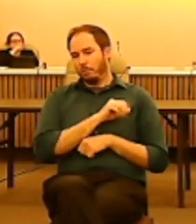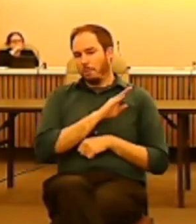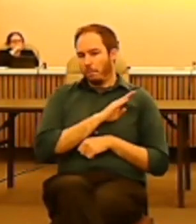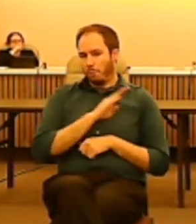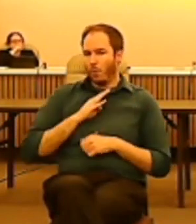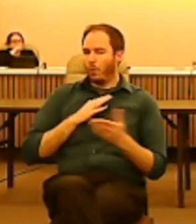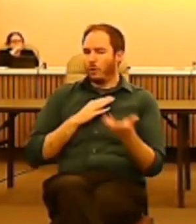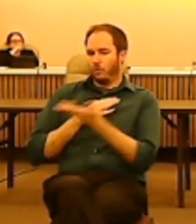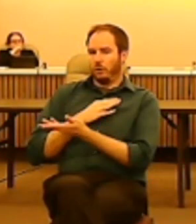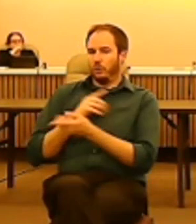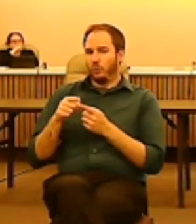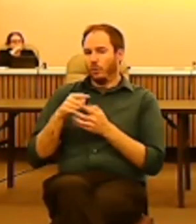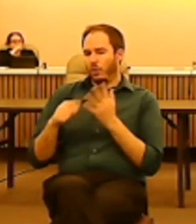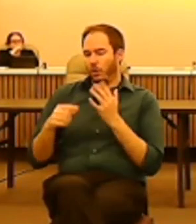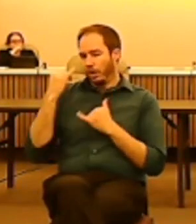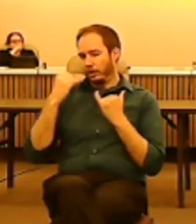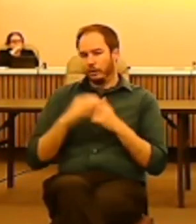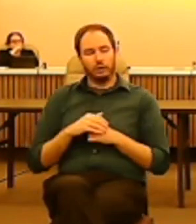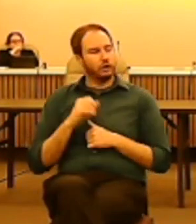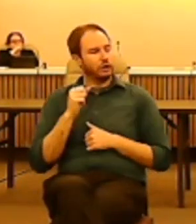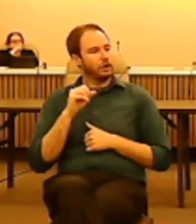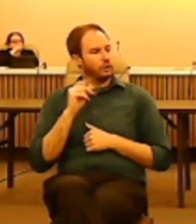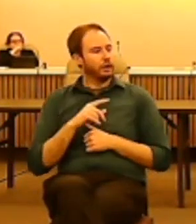the best place to bring those ideas to. Email